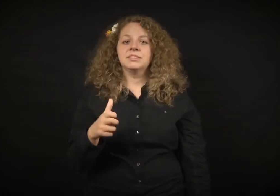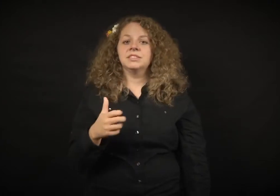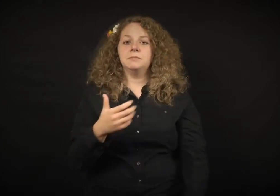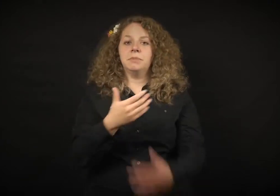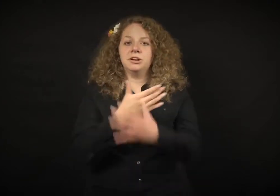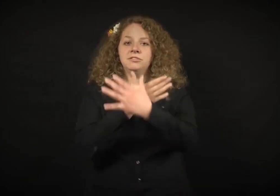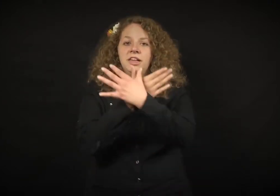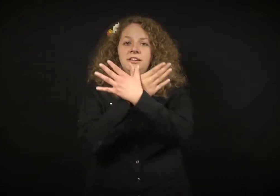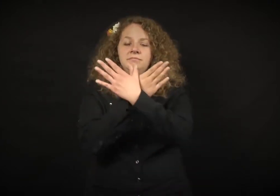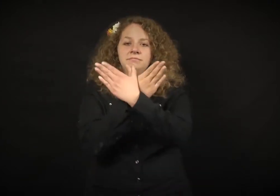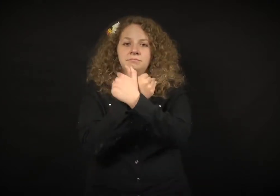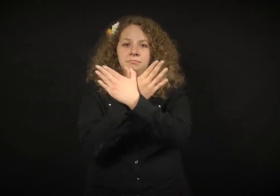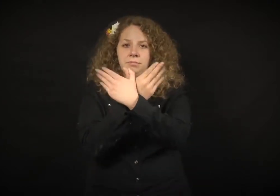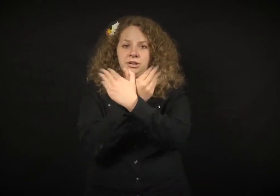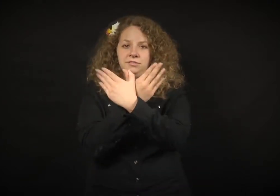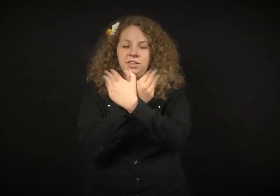The sign butterfly. Butterfly.